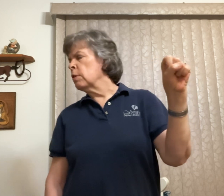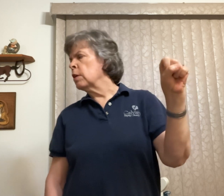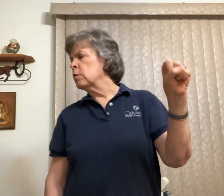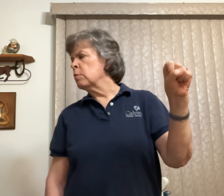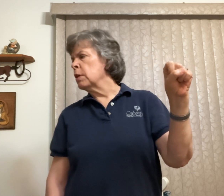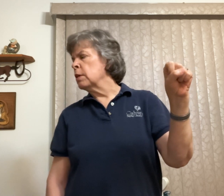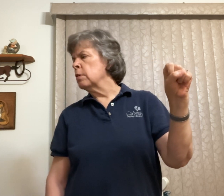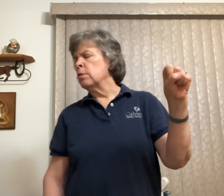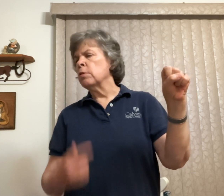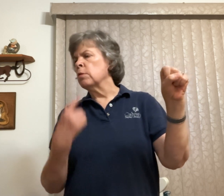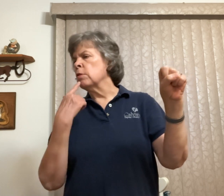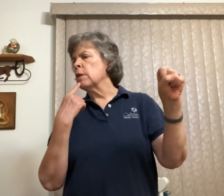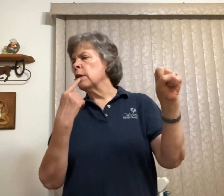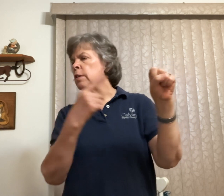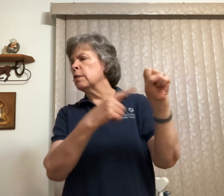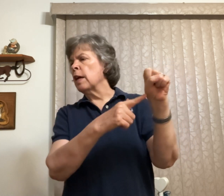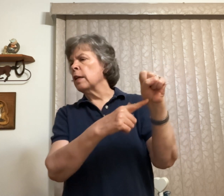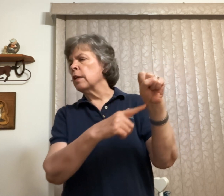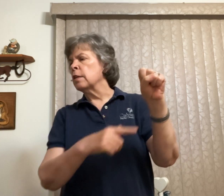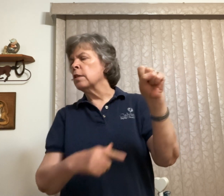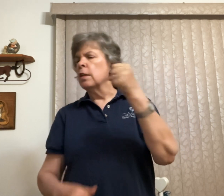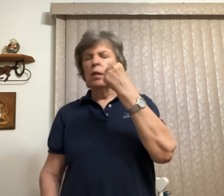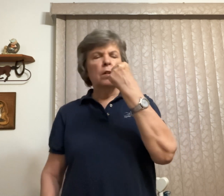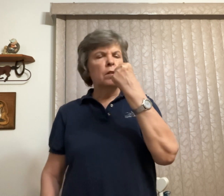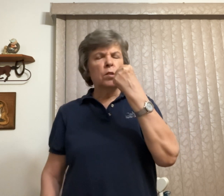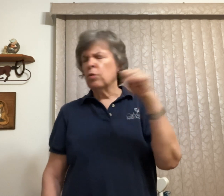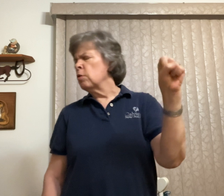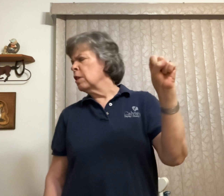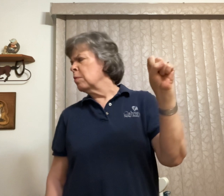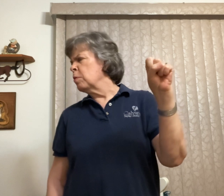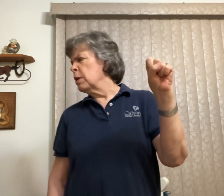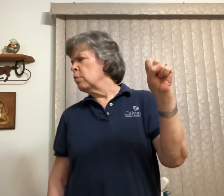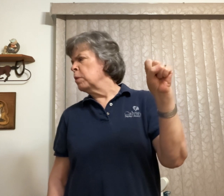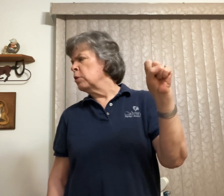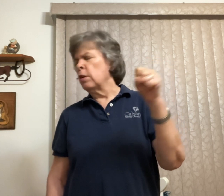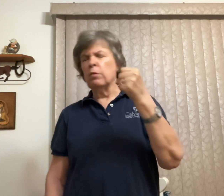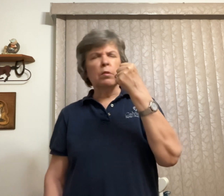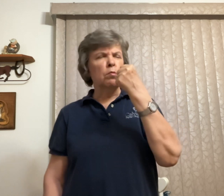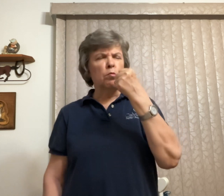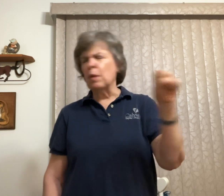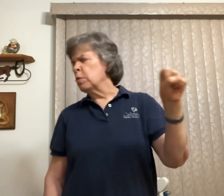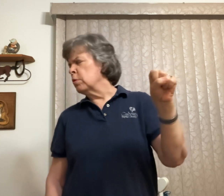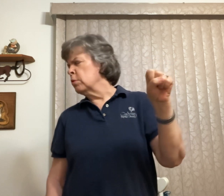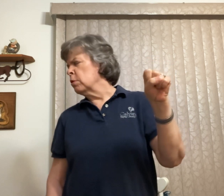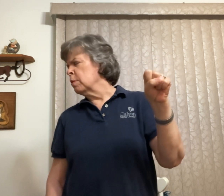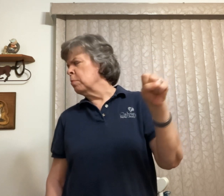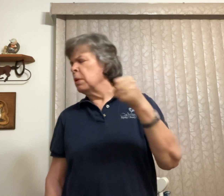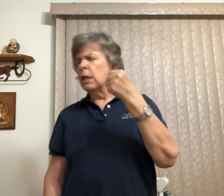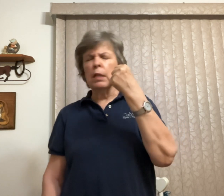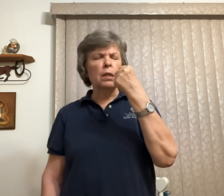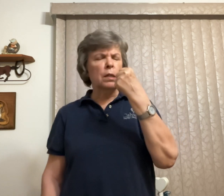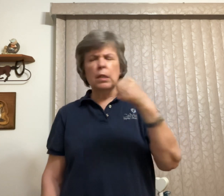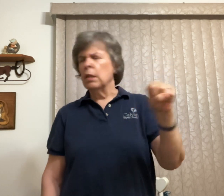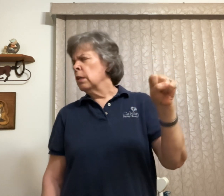heads away, your head and that head, turning them away from each other. Rebel, you're rebelling.